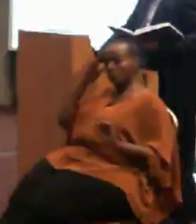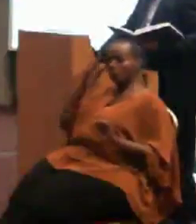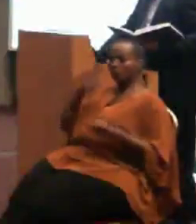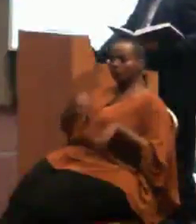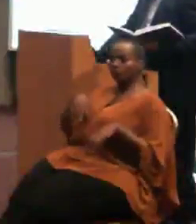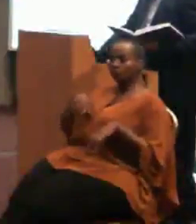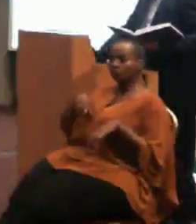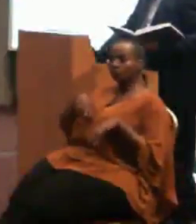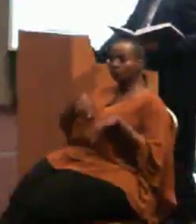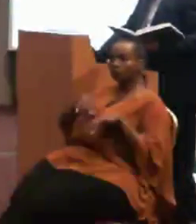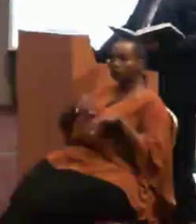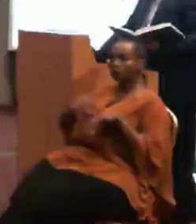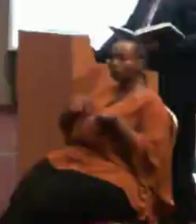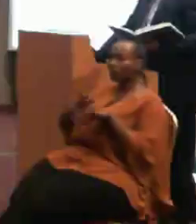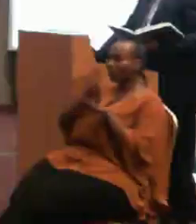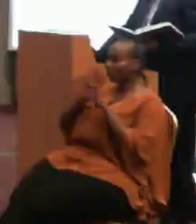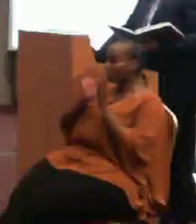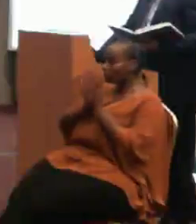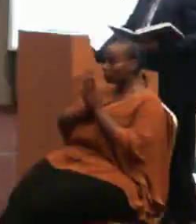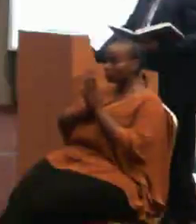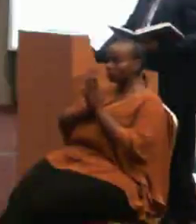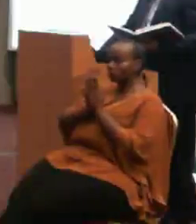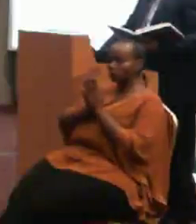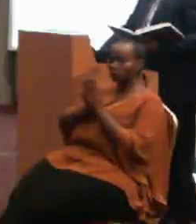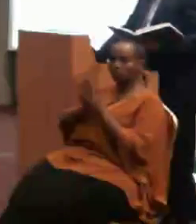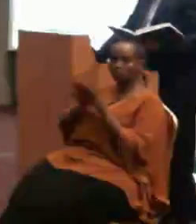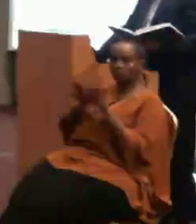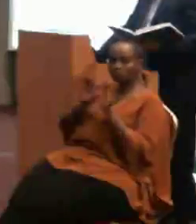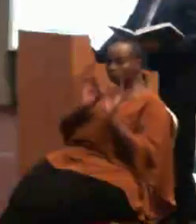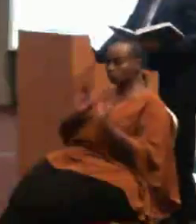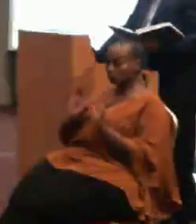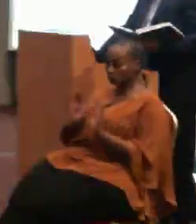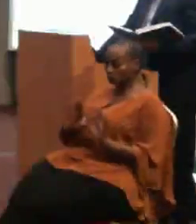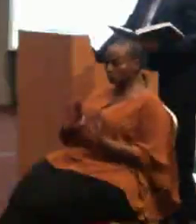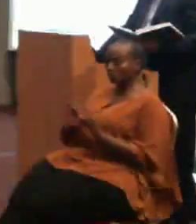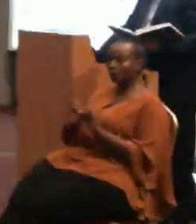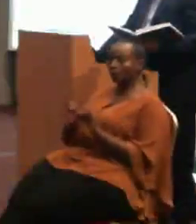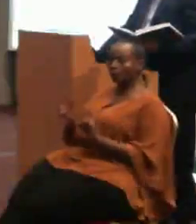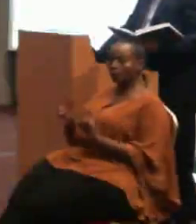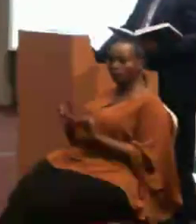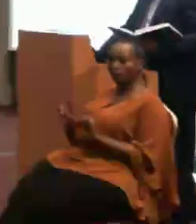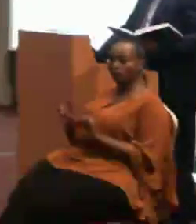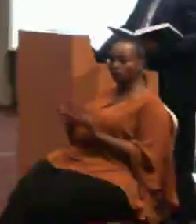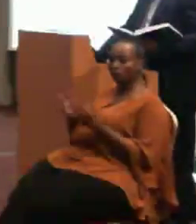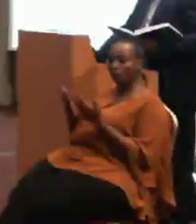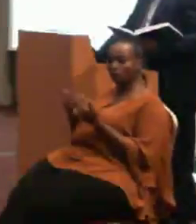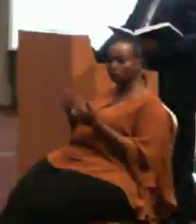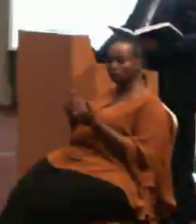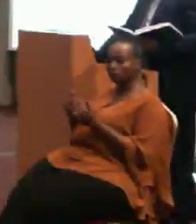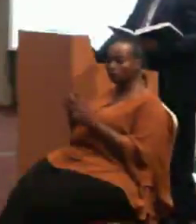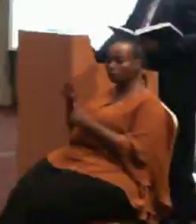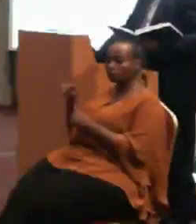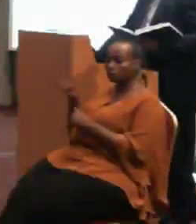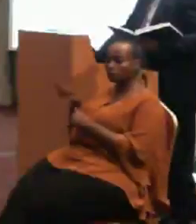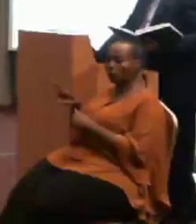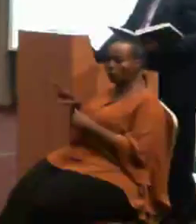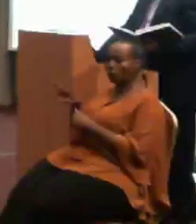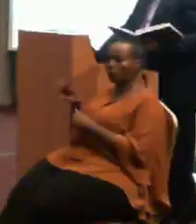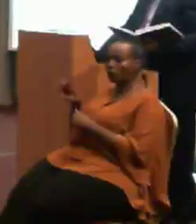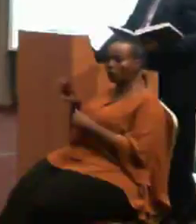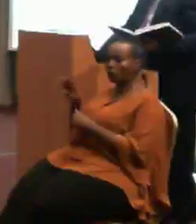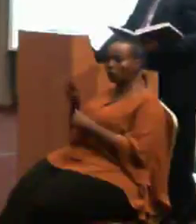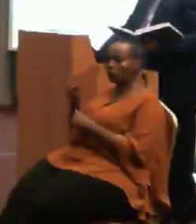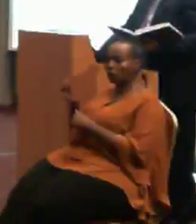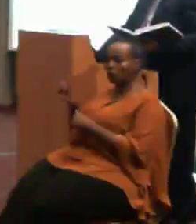utilities? Everything is right on the wall, and yet then you expect the regulator to